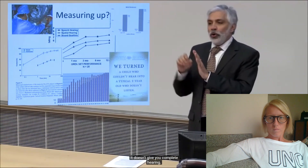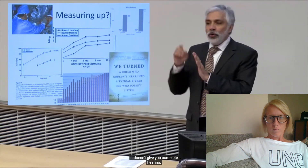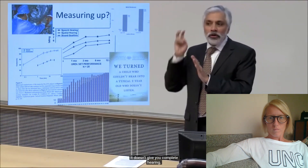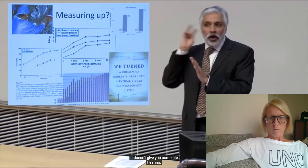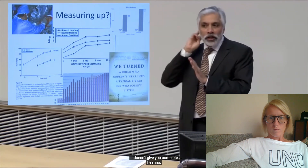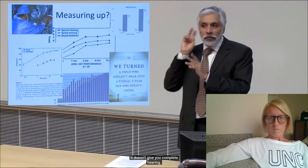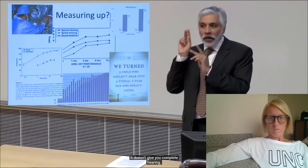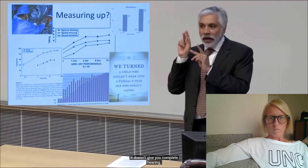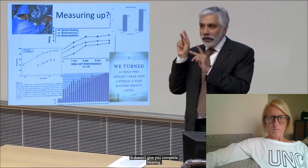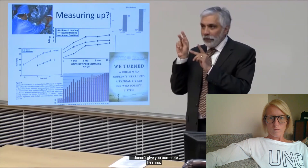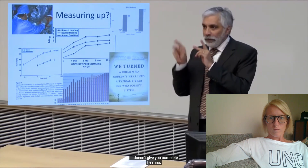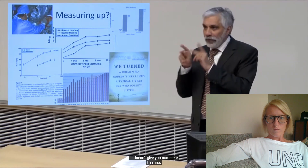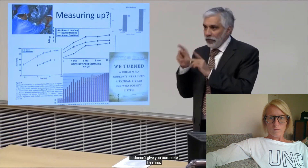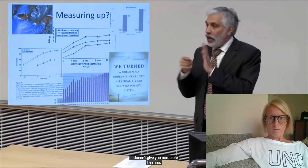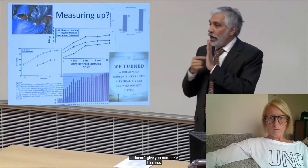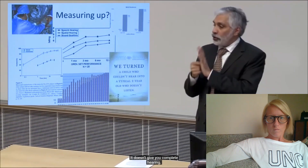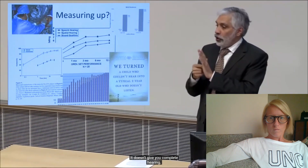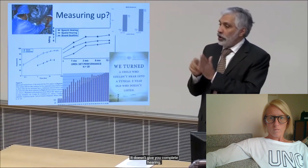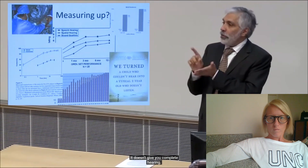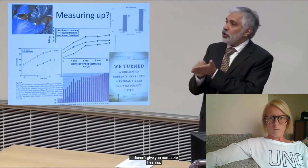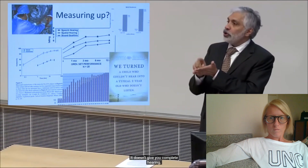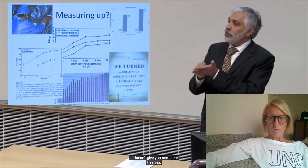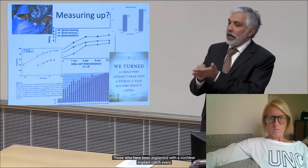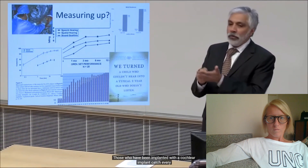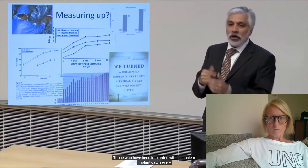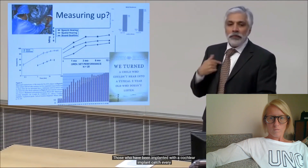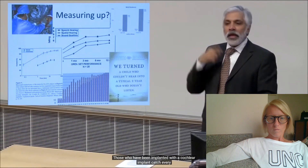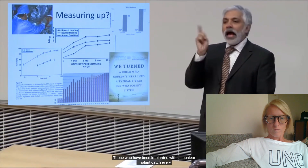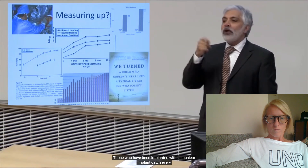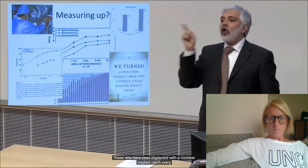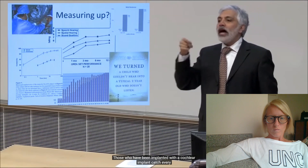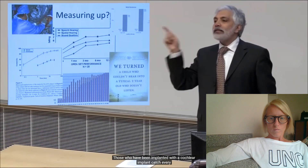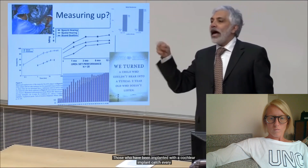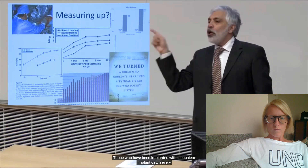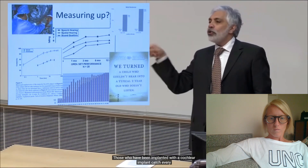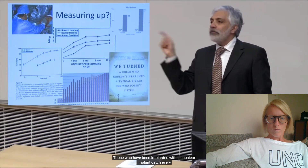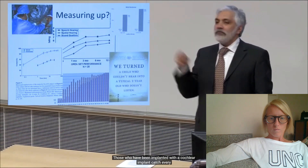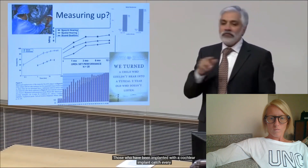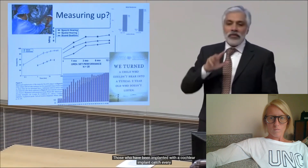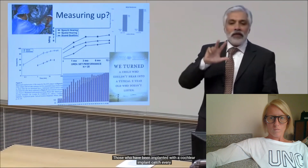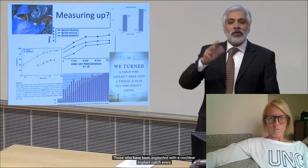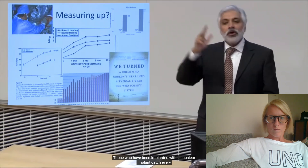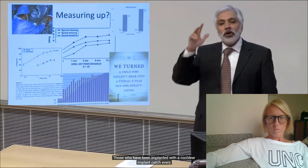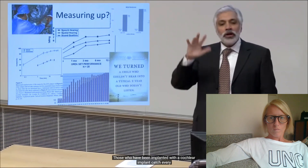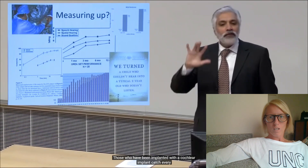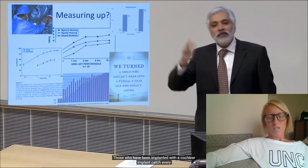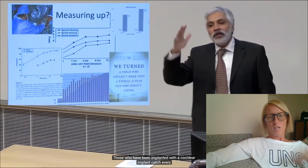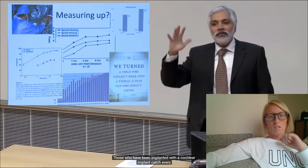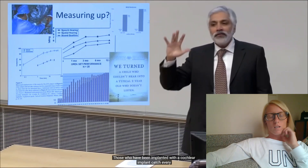It doesn't give you complete hearing. Those who have been implanted with a cochlear implant